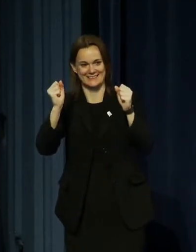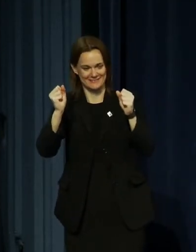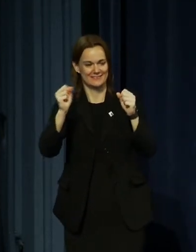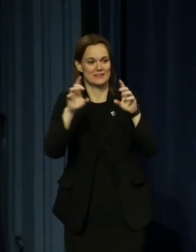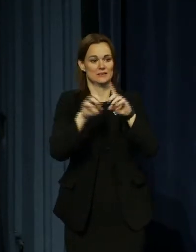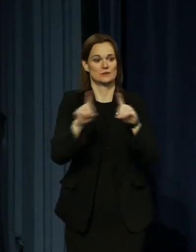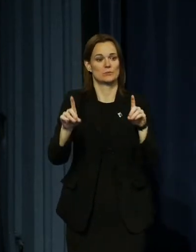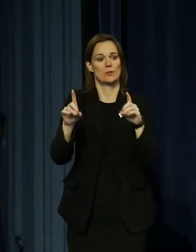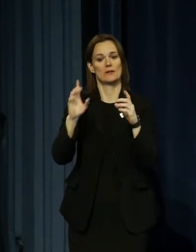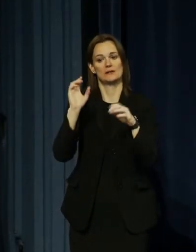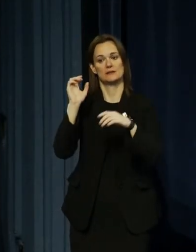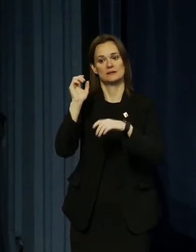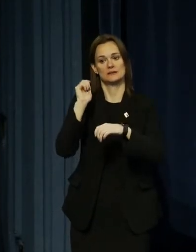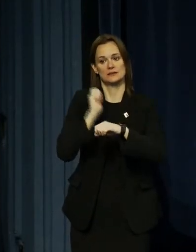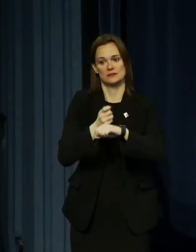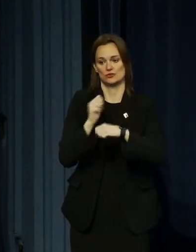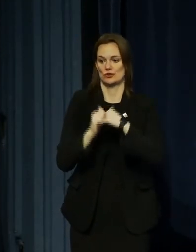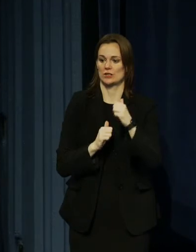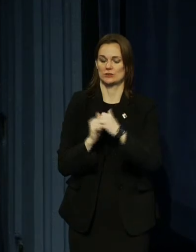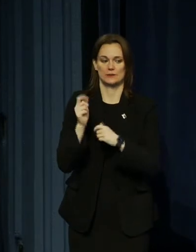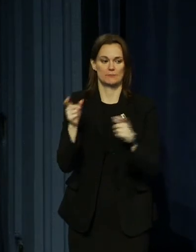Destiny Kroll.